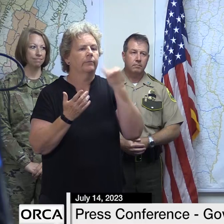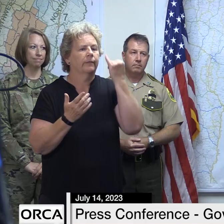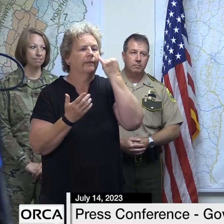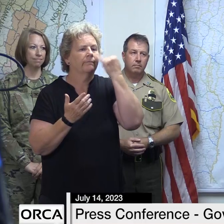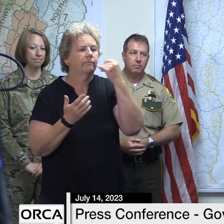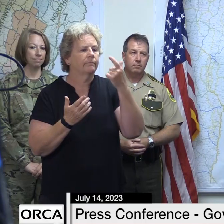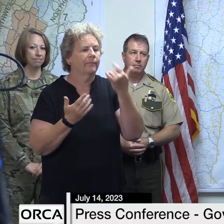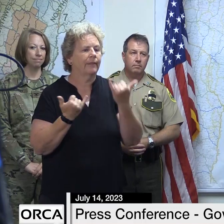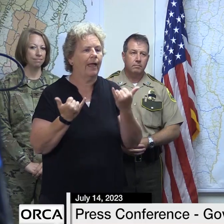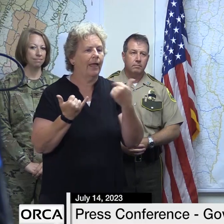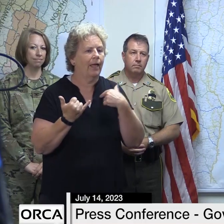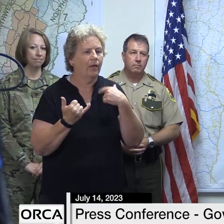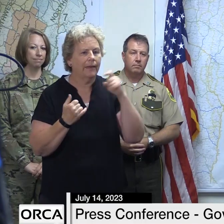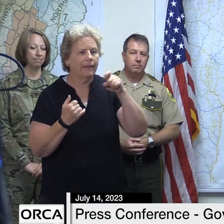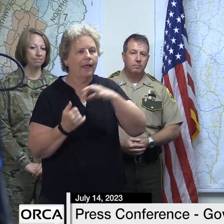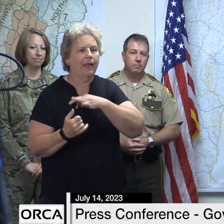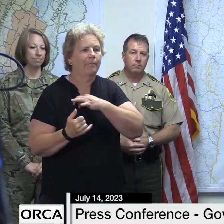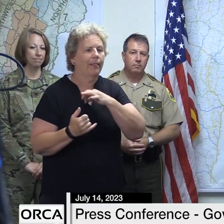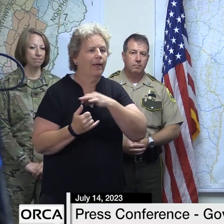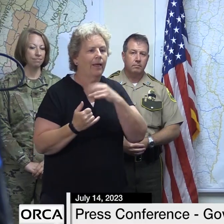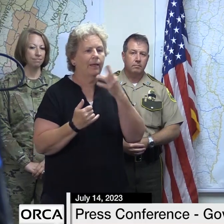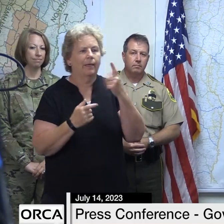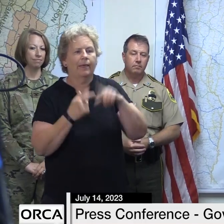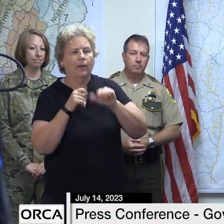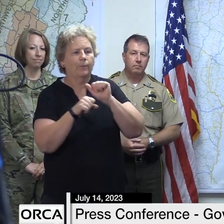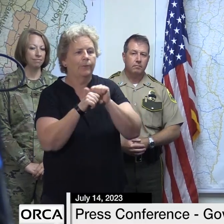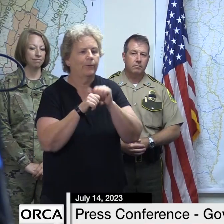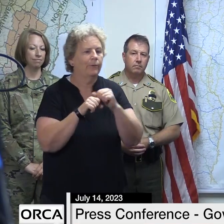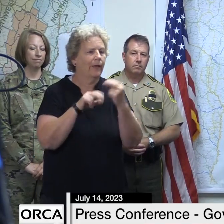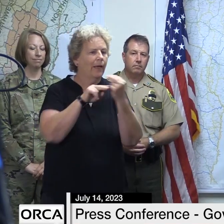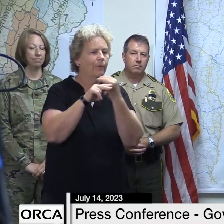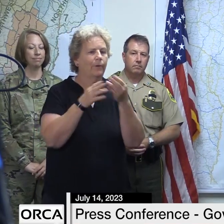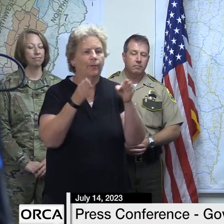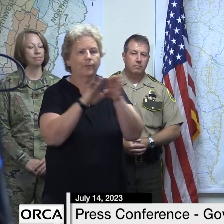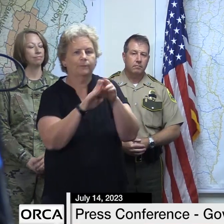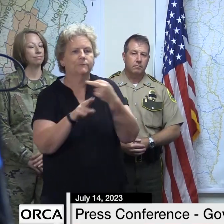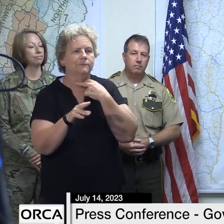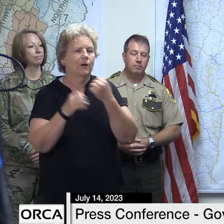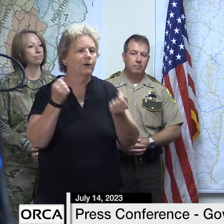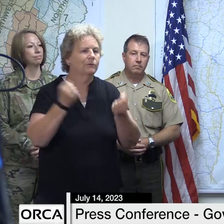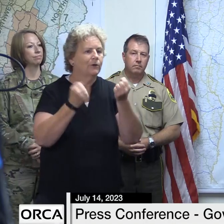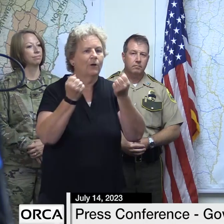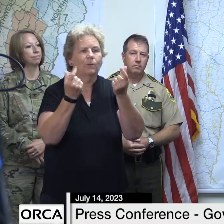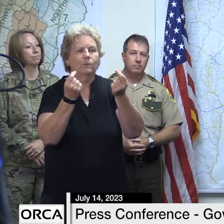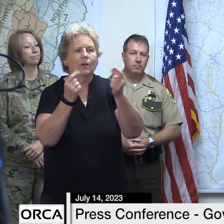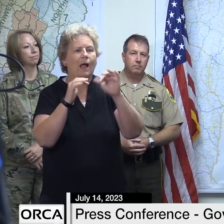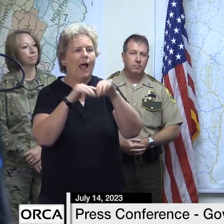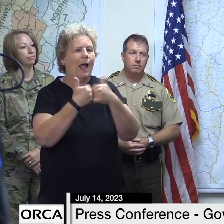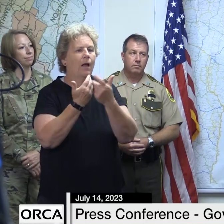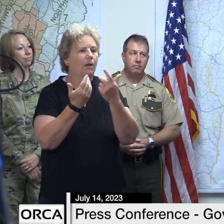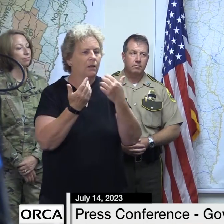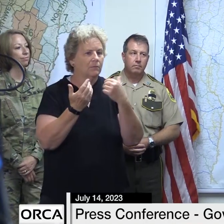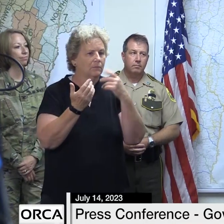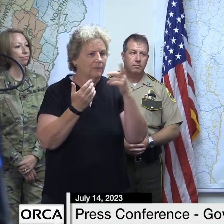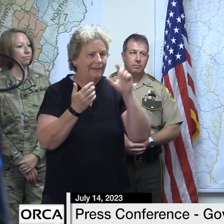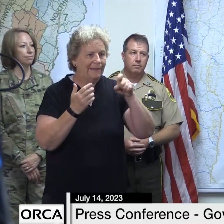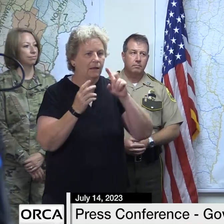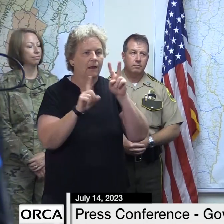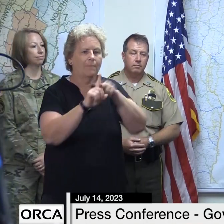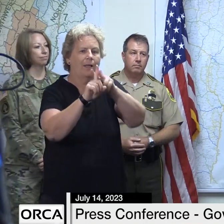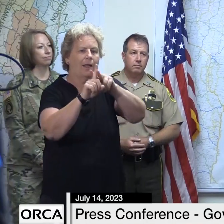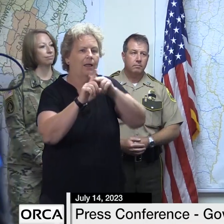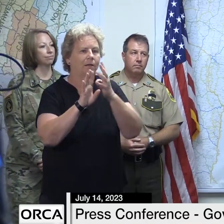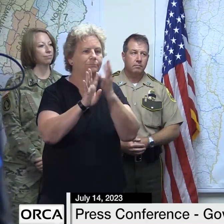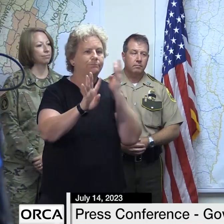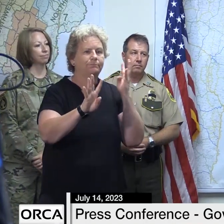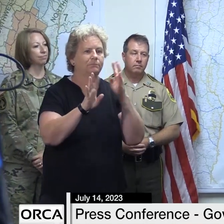is, unusable? And have you seen any uptick in filing? I'm not aware of the uptick at